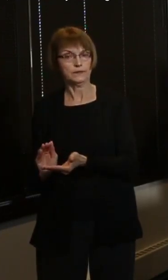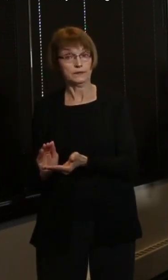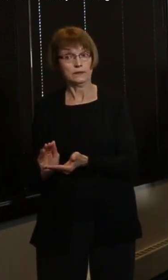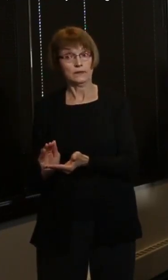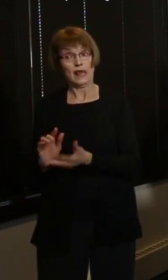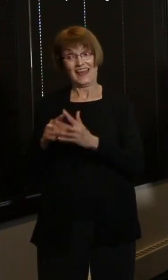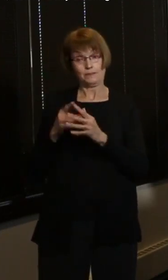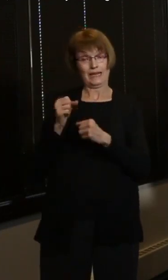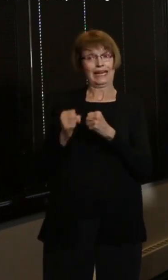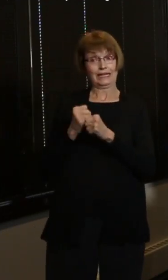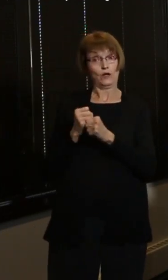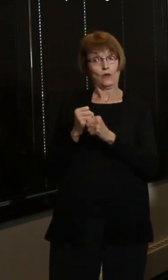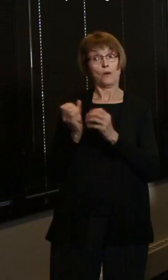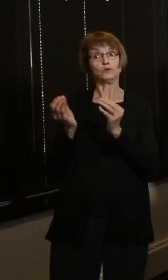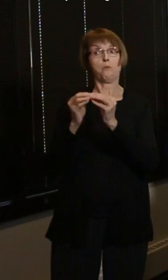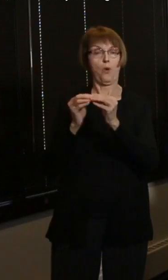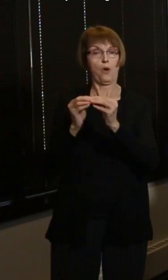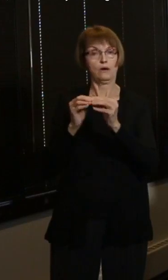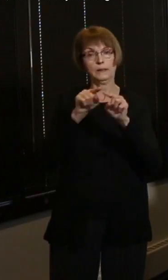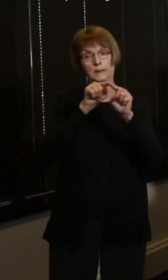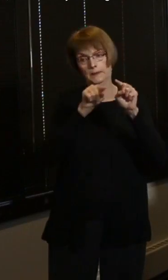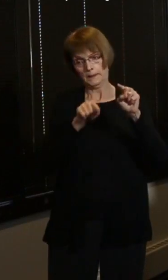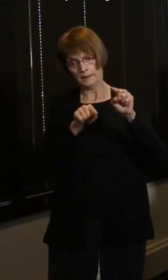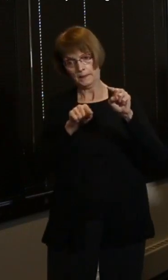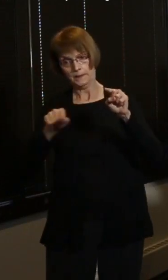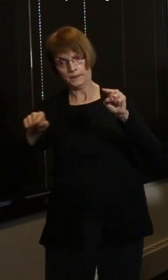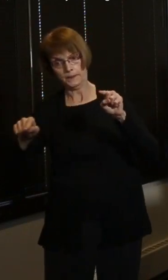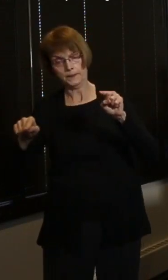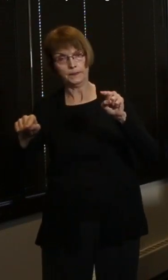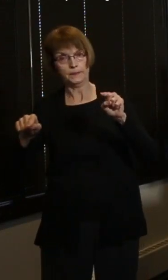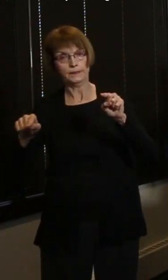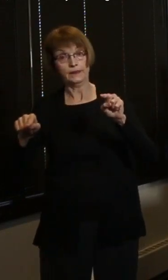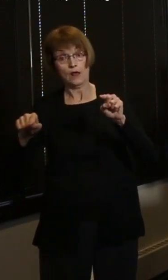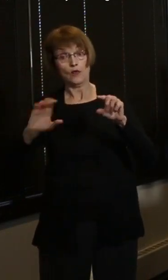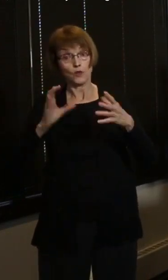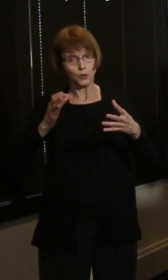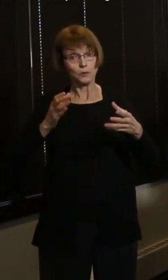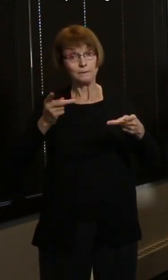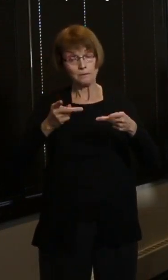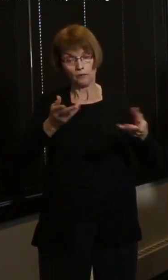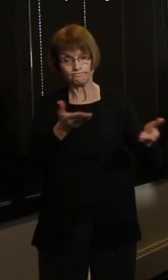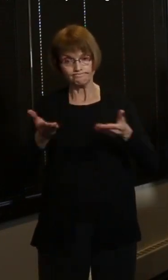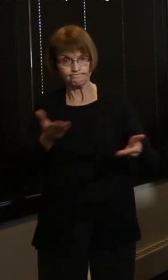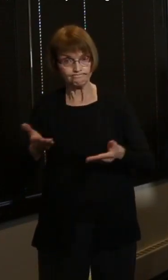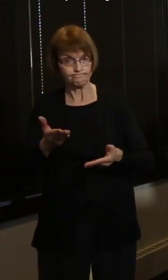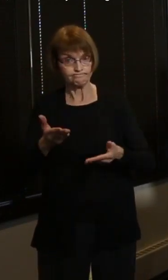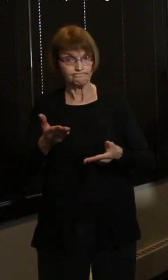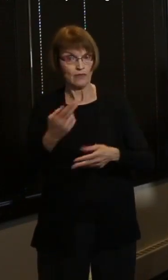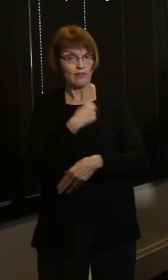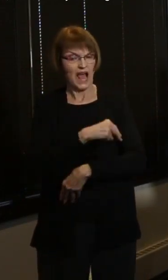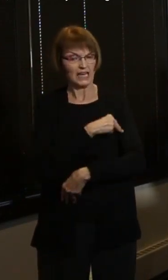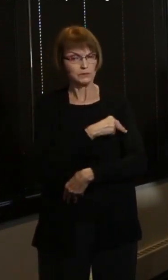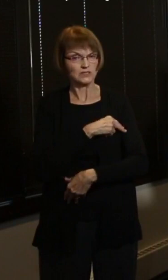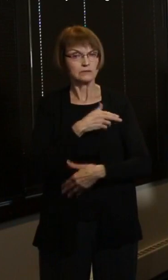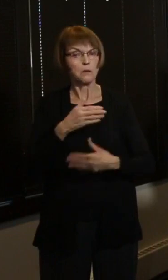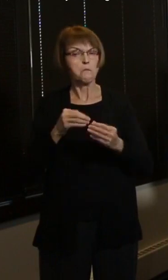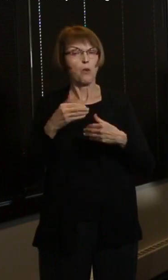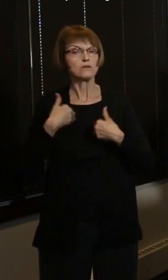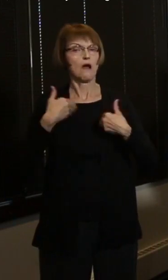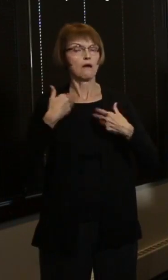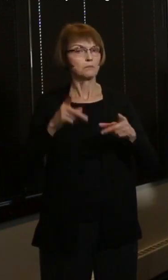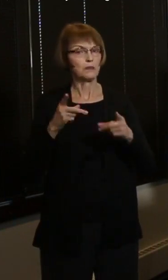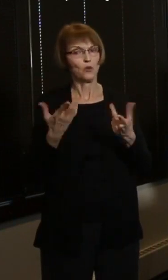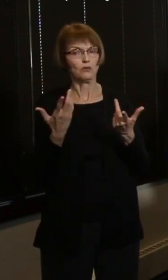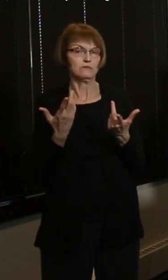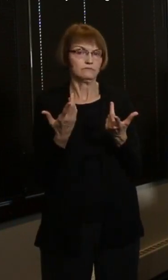but that cohort is a younger cohort now, especially if you break it up by race, and so it's a different type